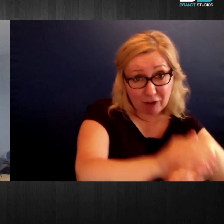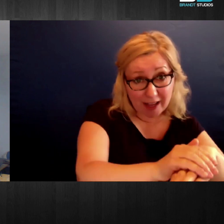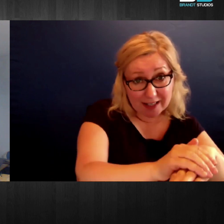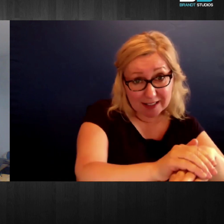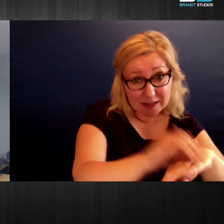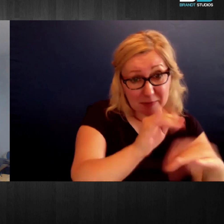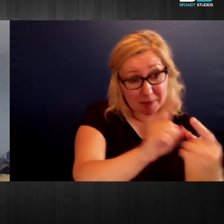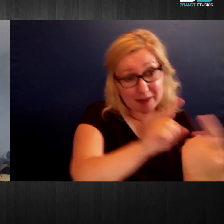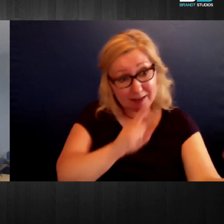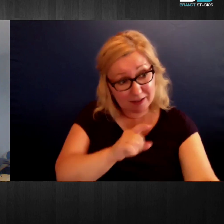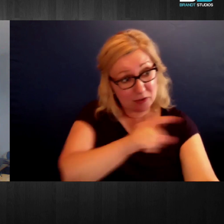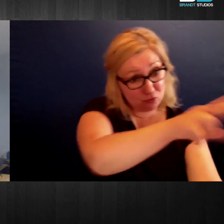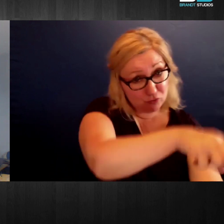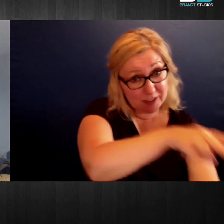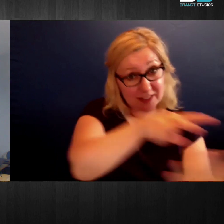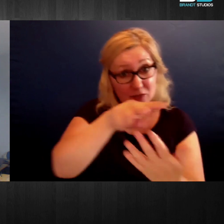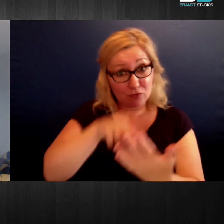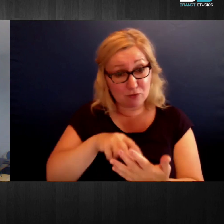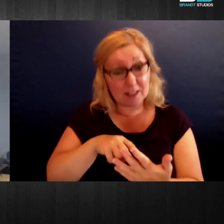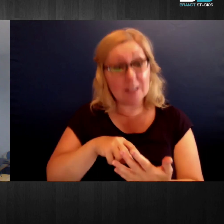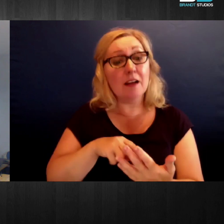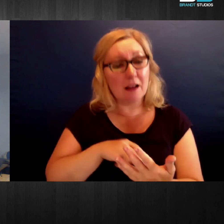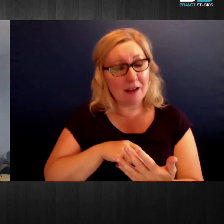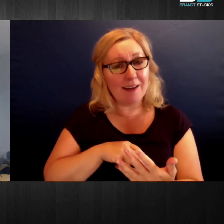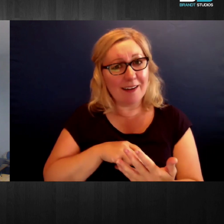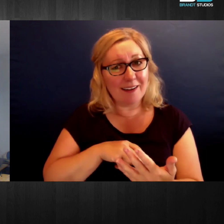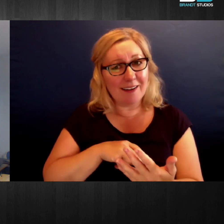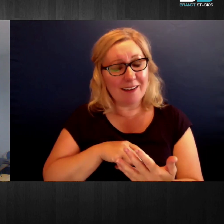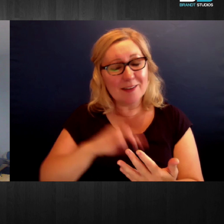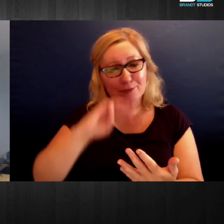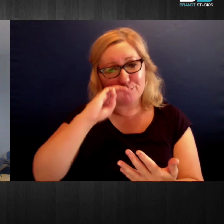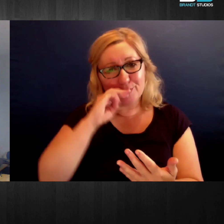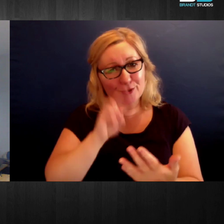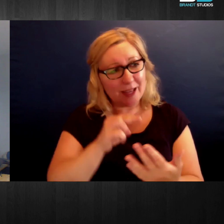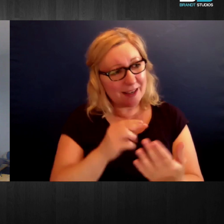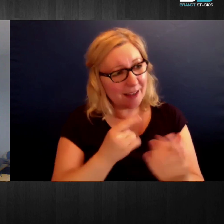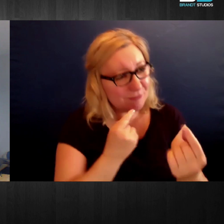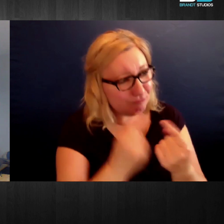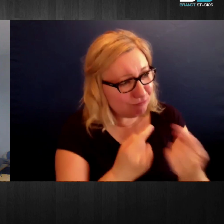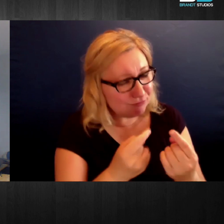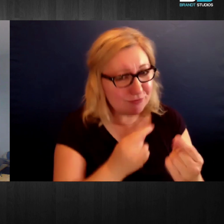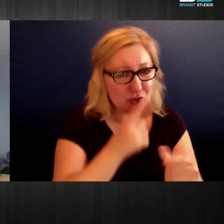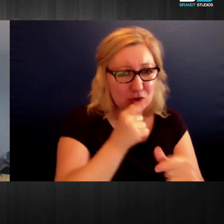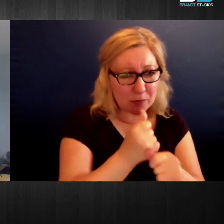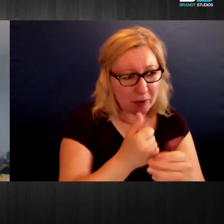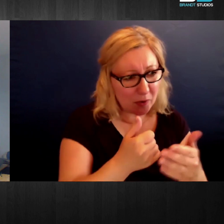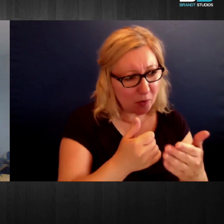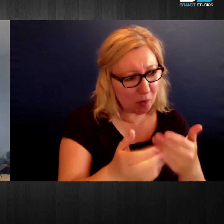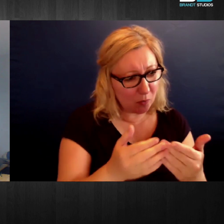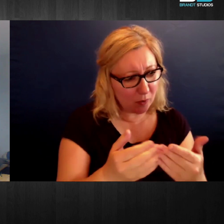situation, allows you to discuss the book with them, and the perspectives that you see may not be the same as the perspective that they